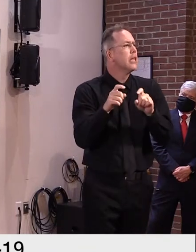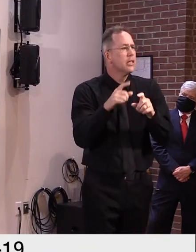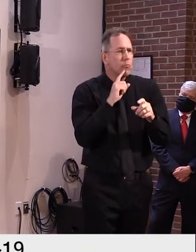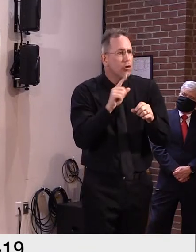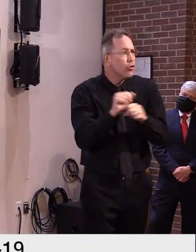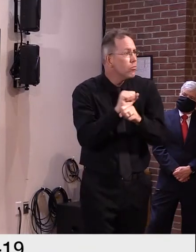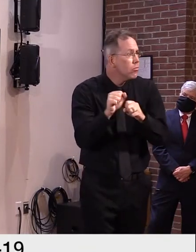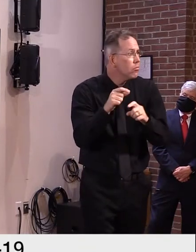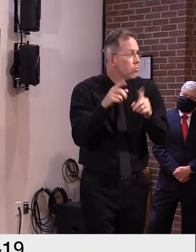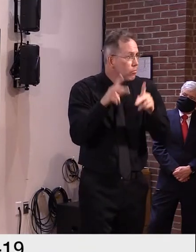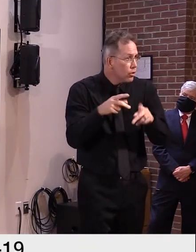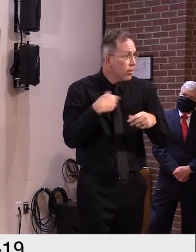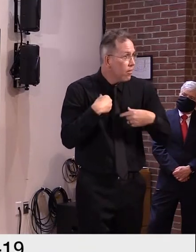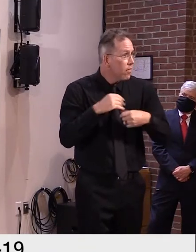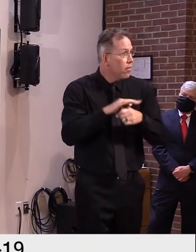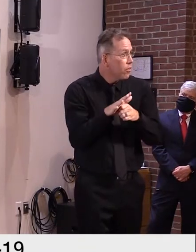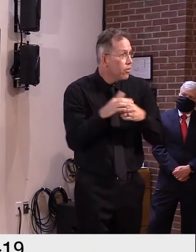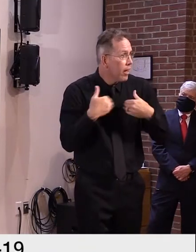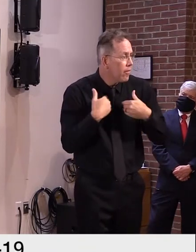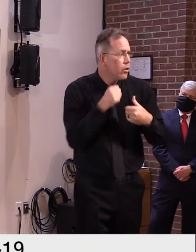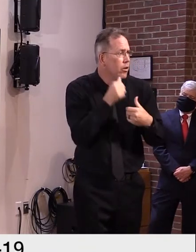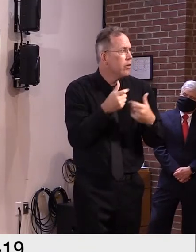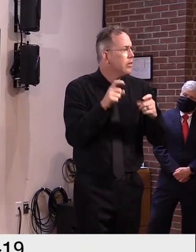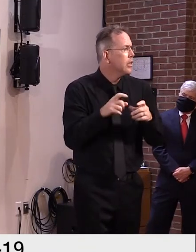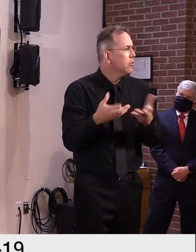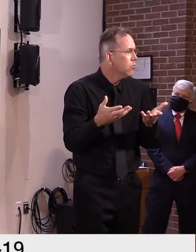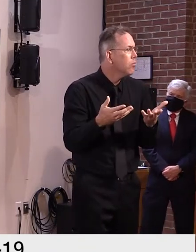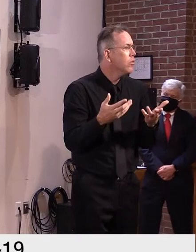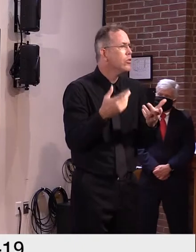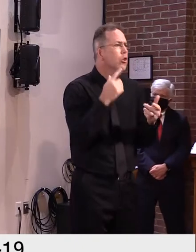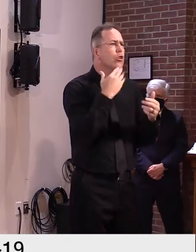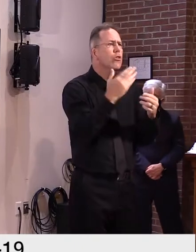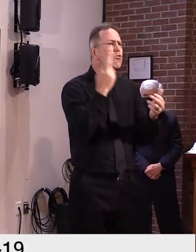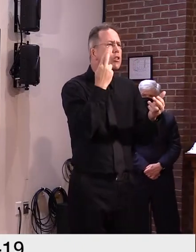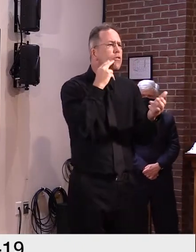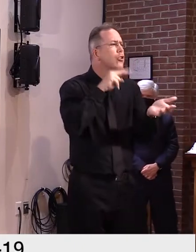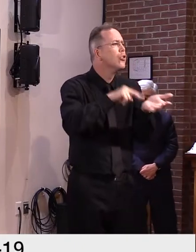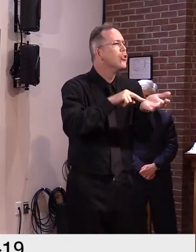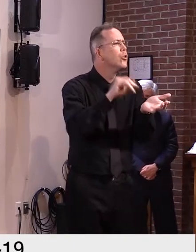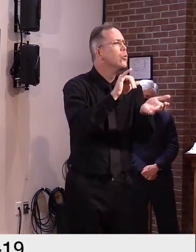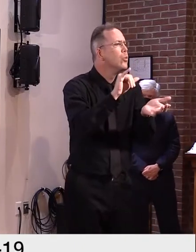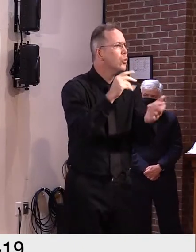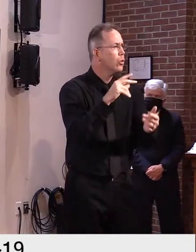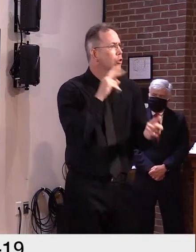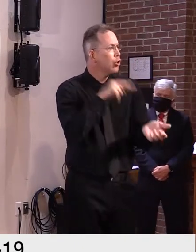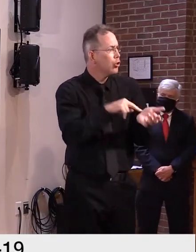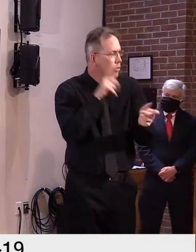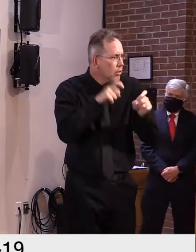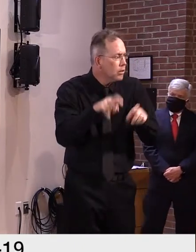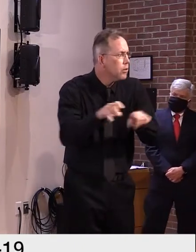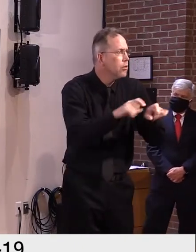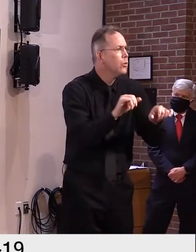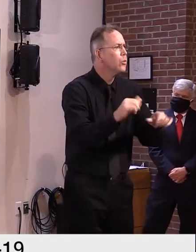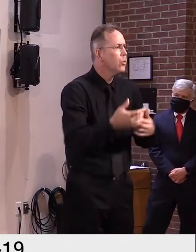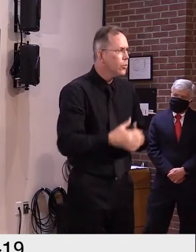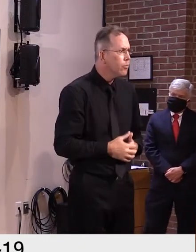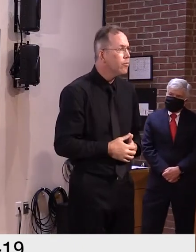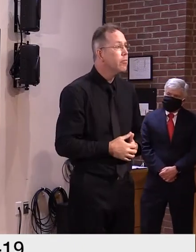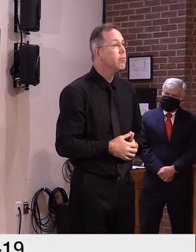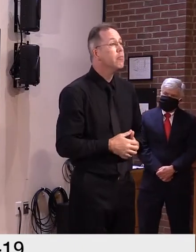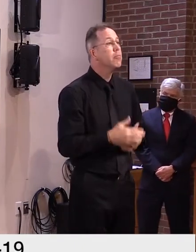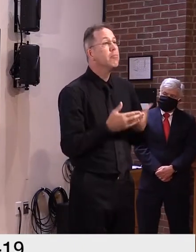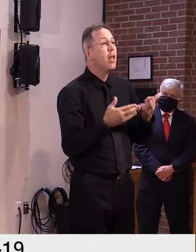that goes for many of our nursing home patients who have passed away, some of whom might not have been suspected to have had